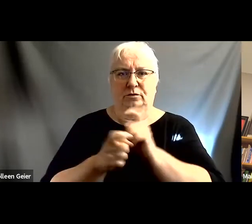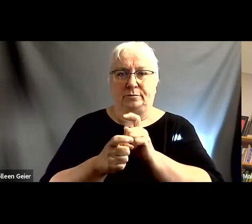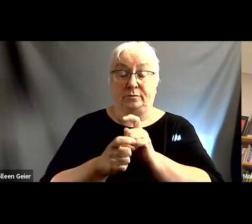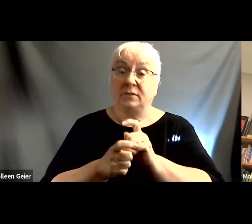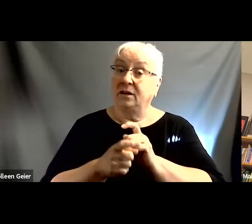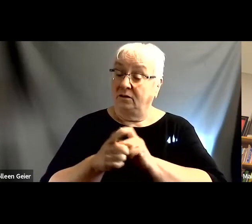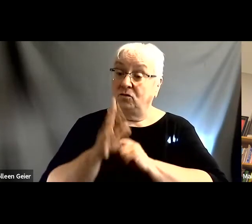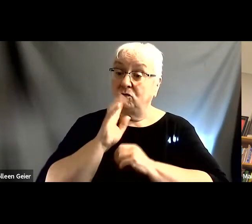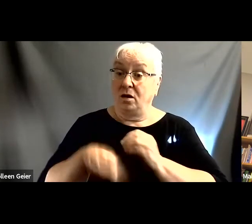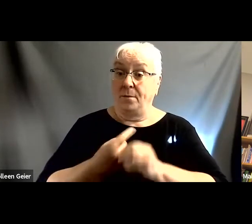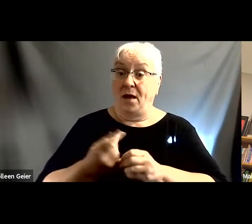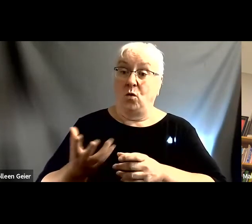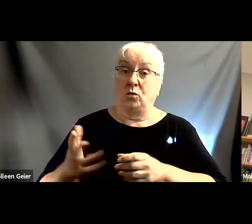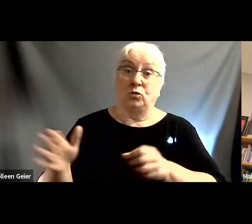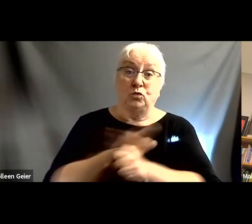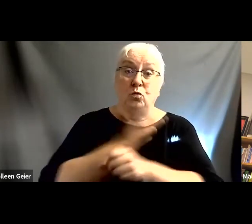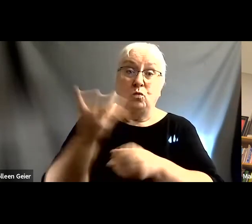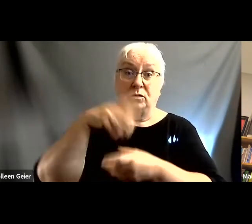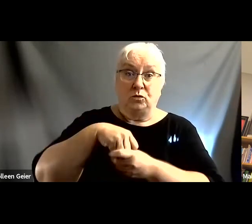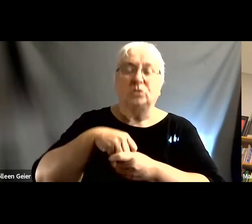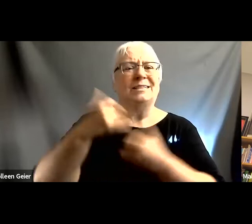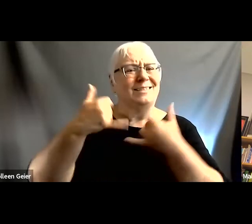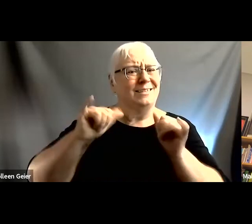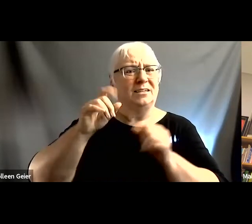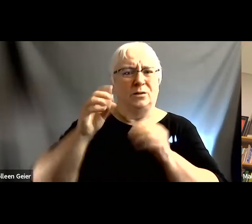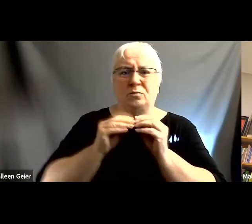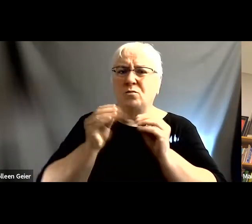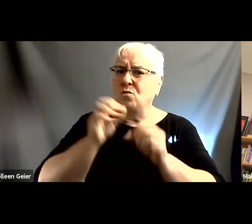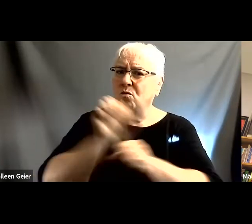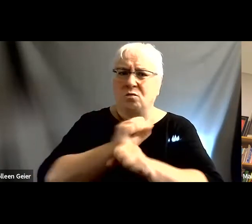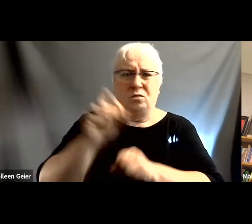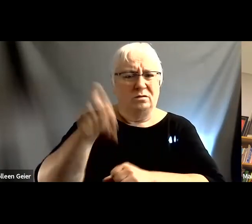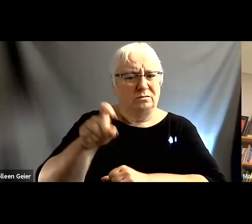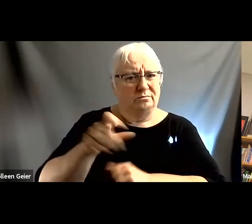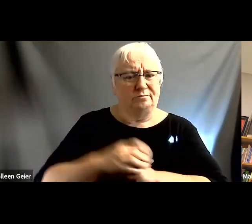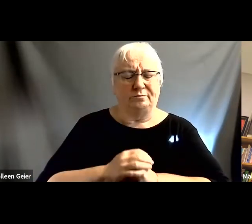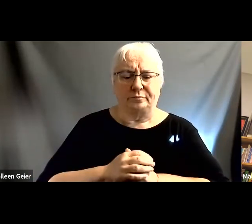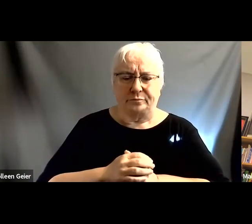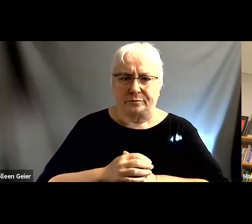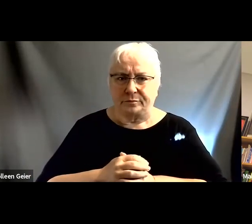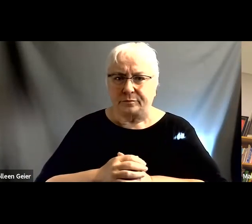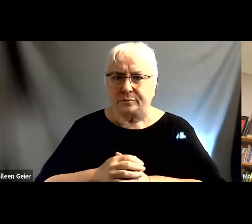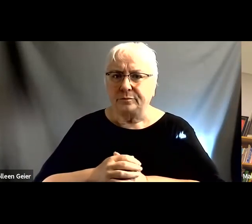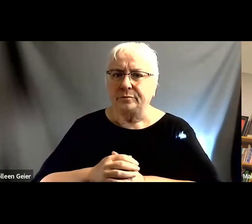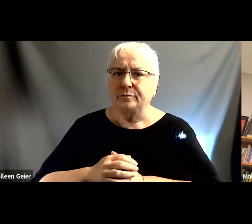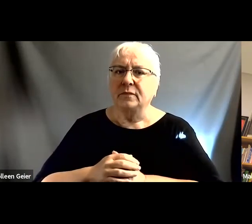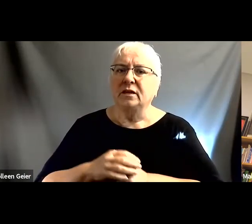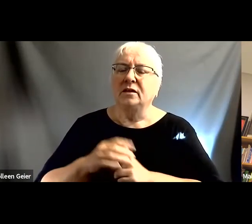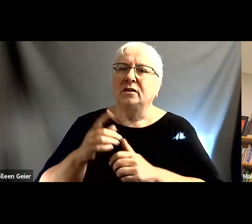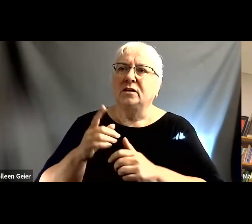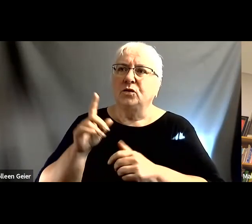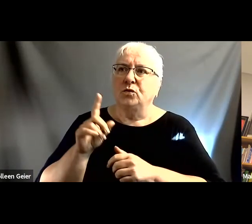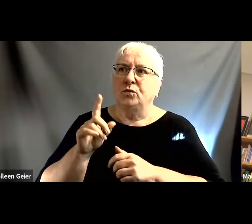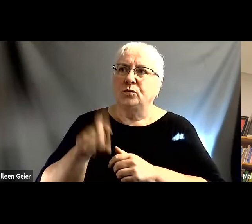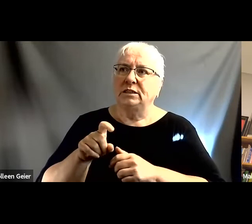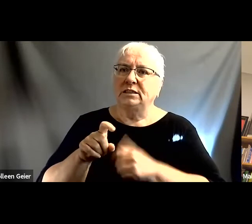inclusion, there needs a lot of work to be done in the education sector. So we need to be not tolerant, but